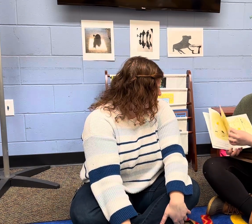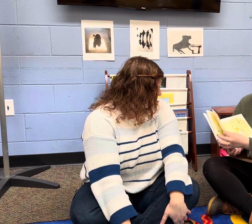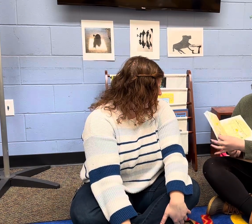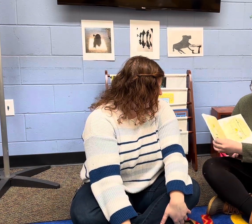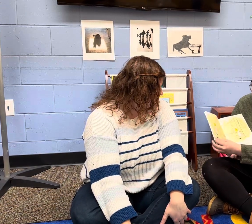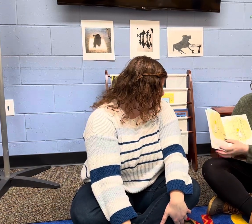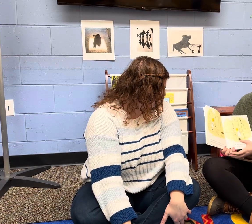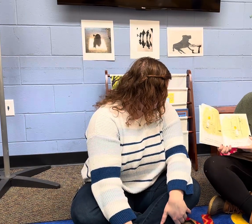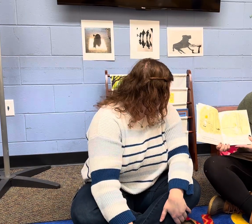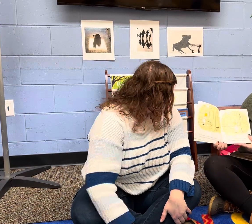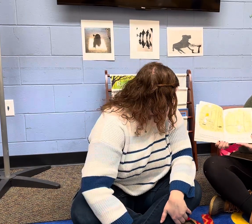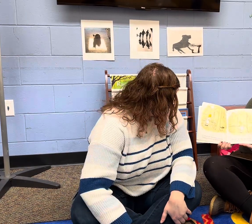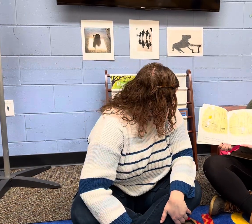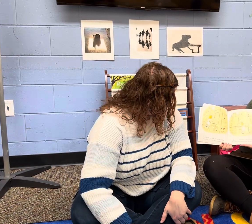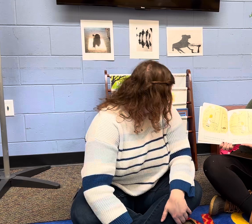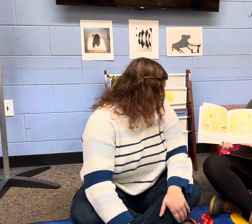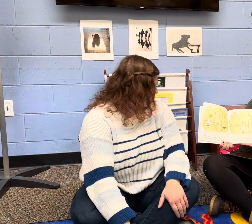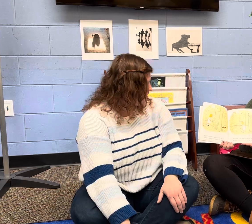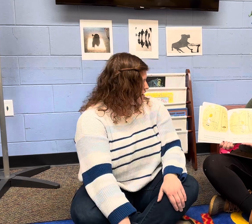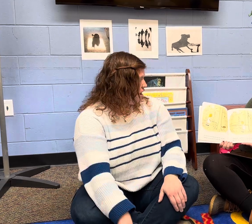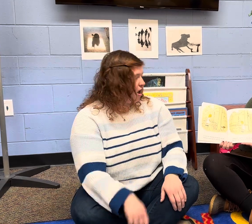Milo?